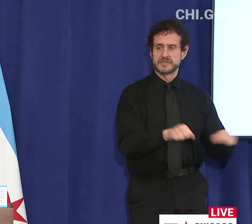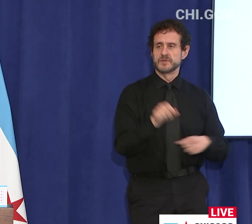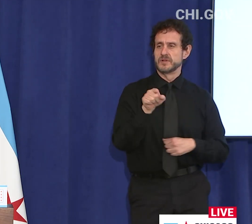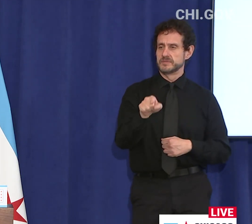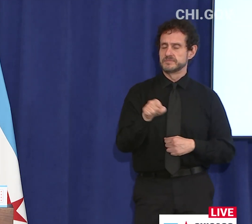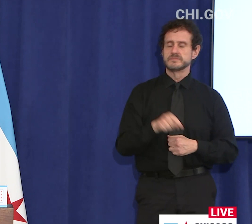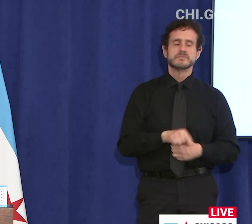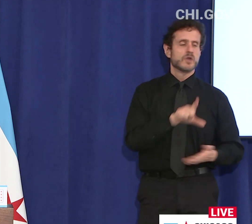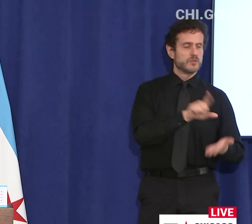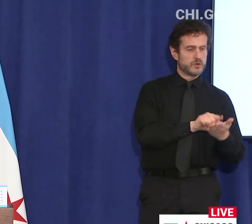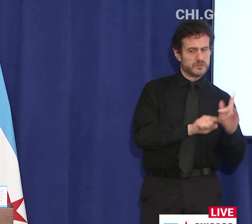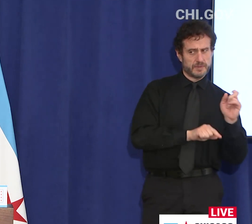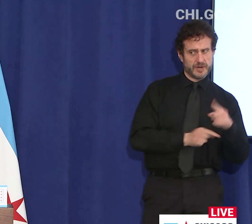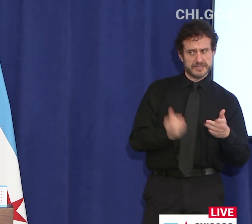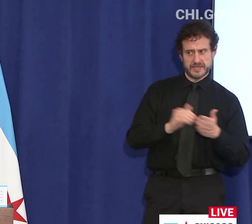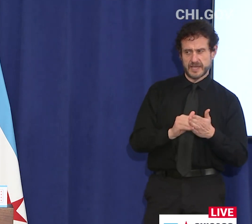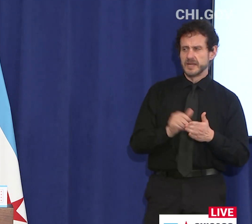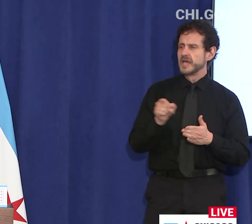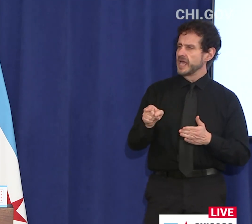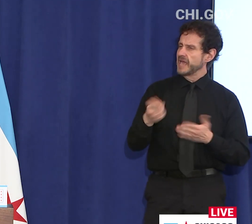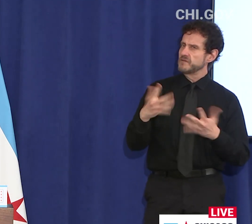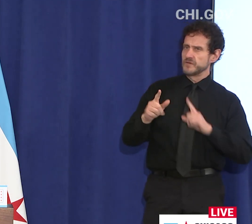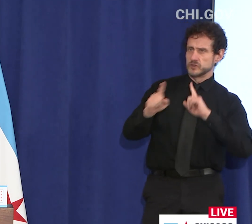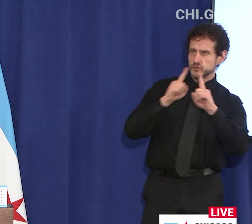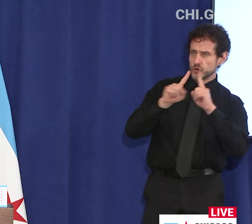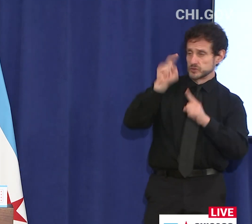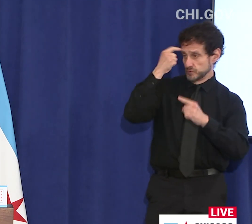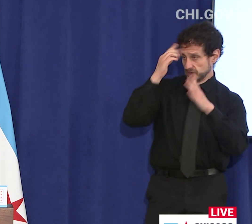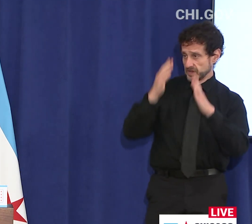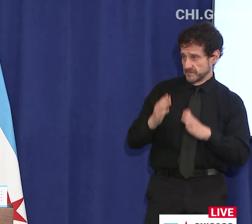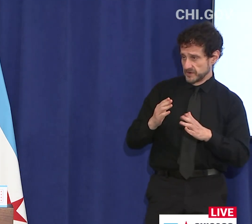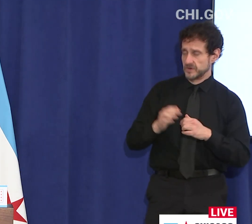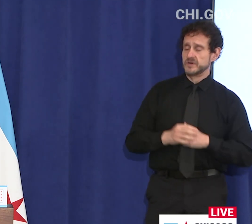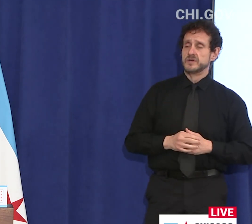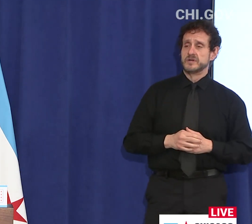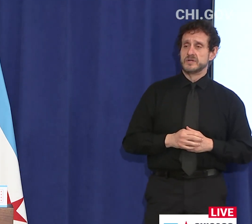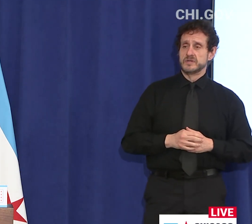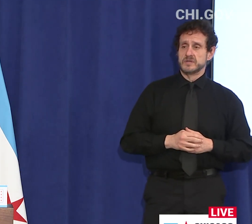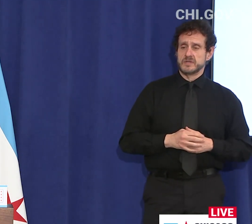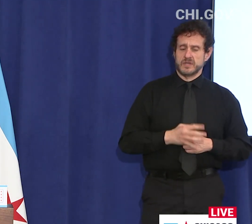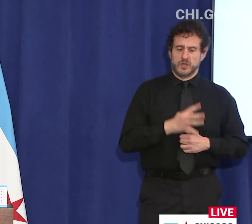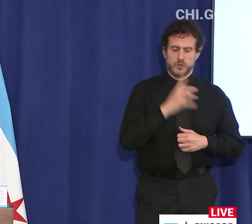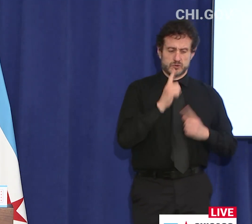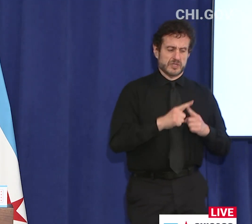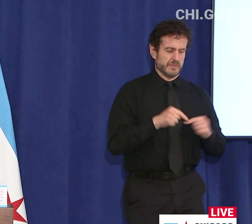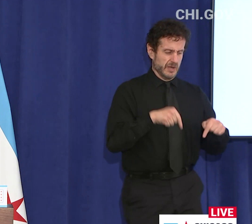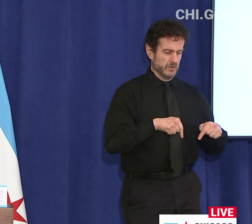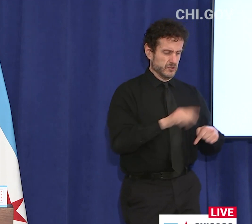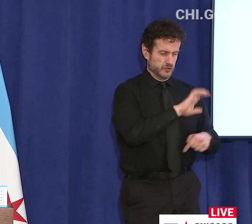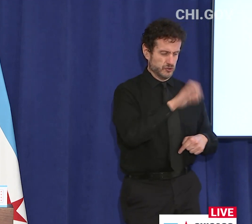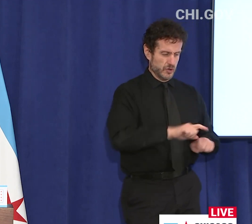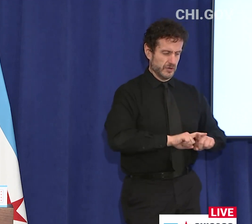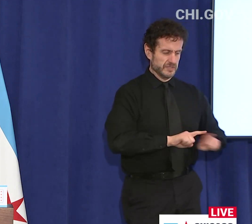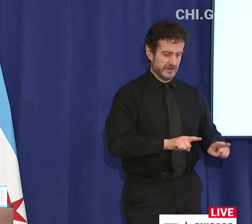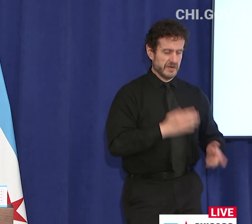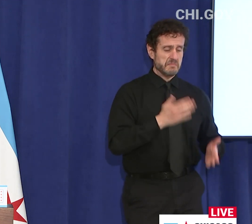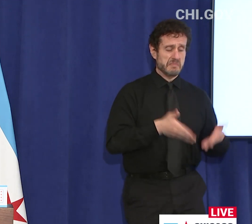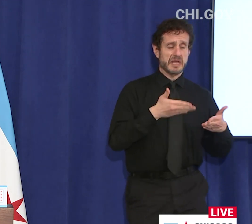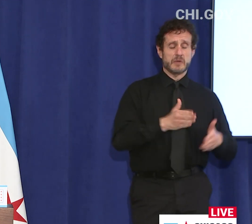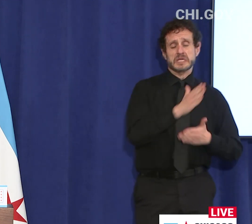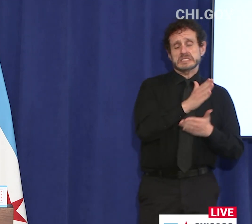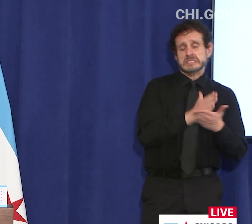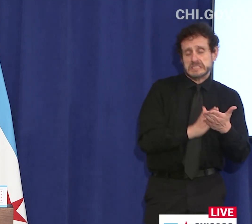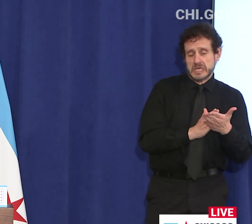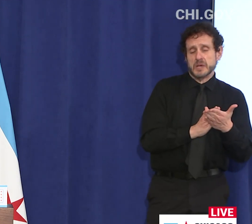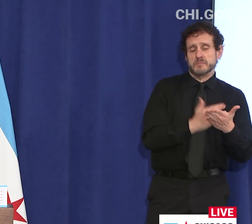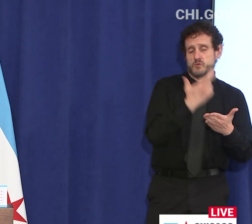asking, have you spoken to the governor, because you had talked about the fickle weather of Chicago, about perhaps allowing for some indoor dining? Yeah,